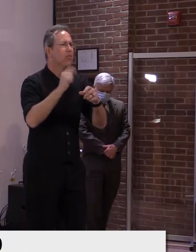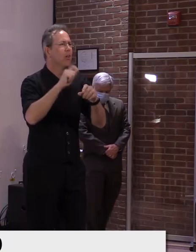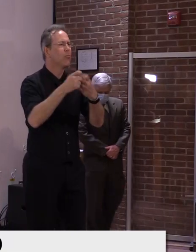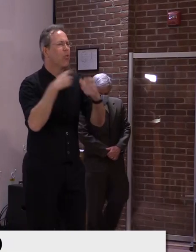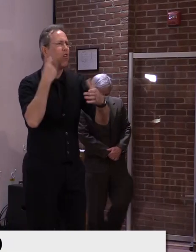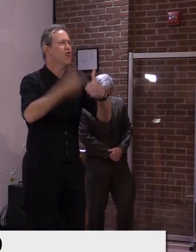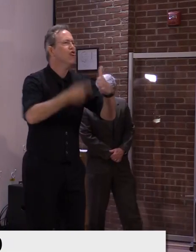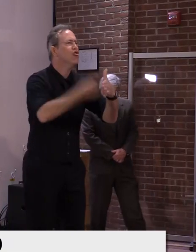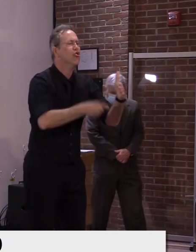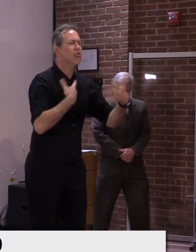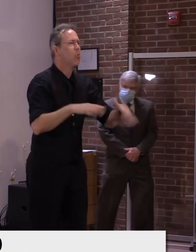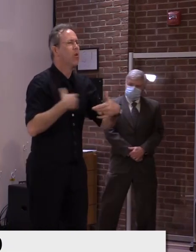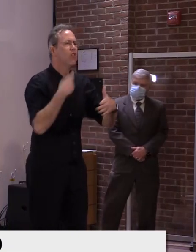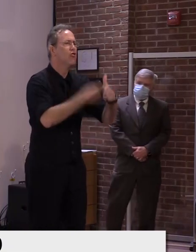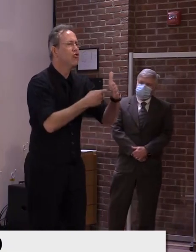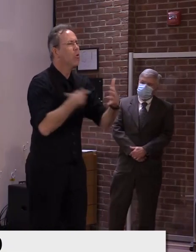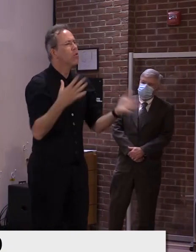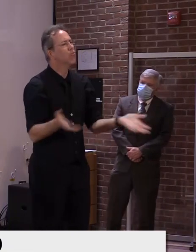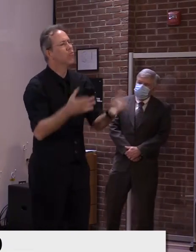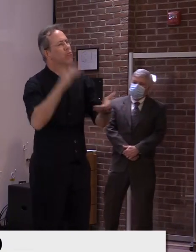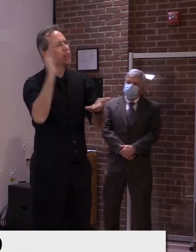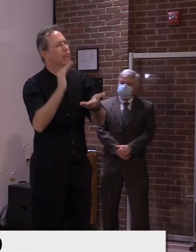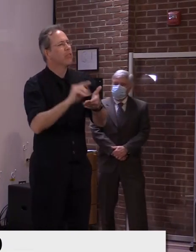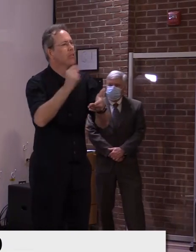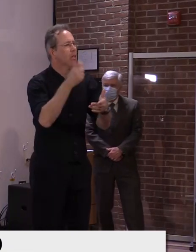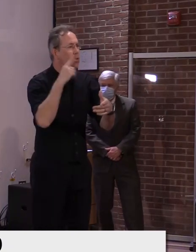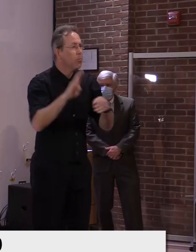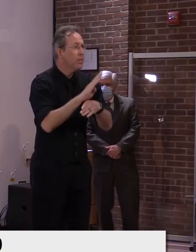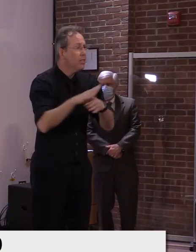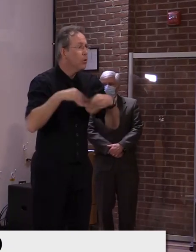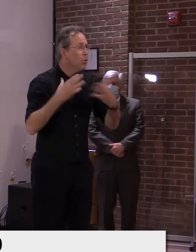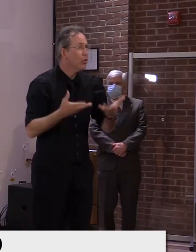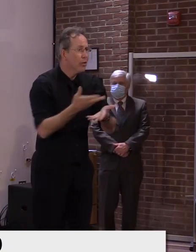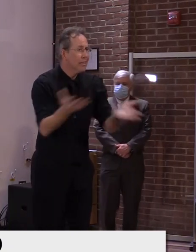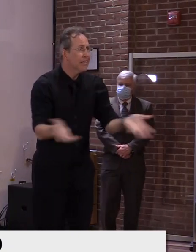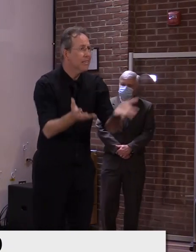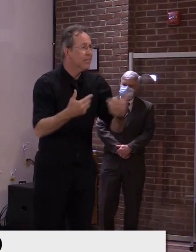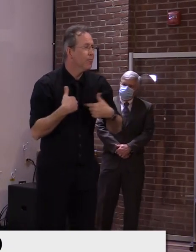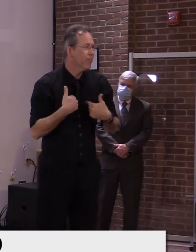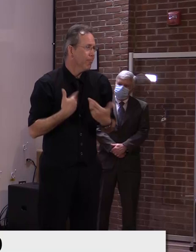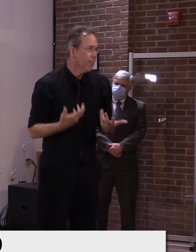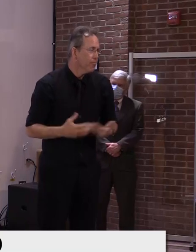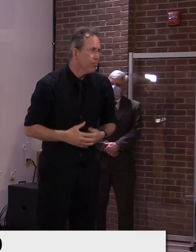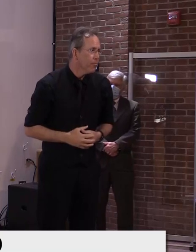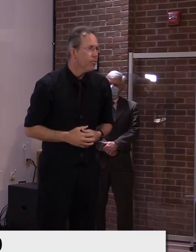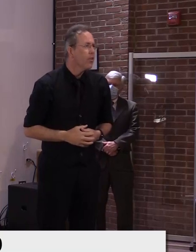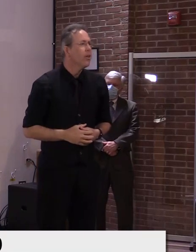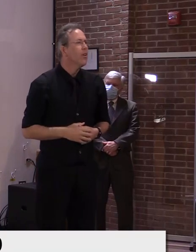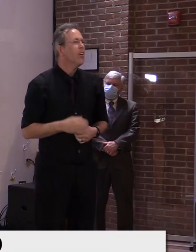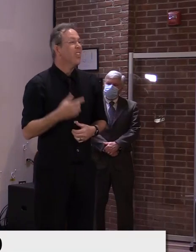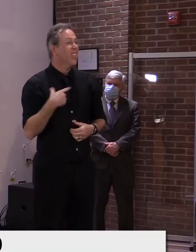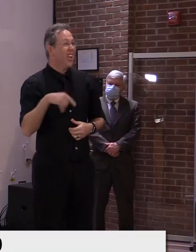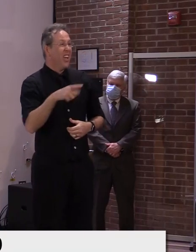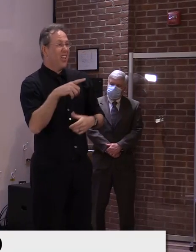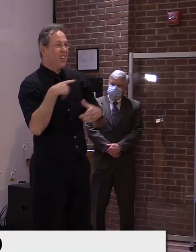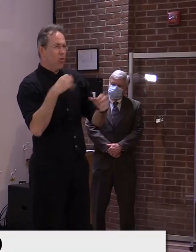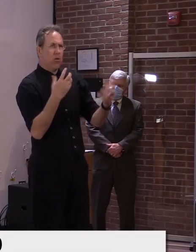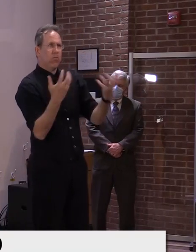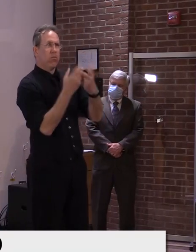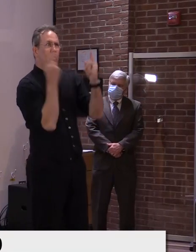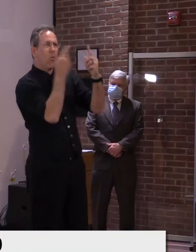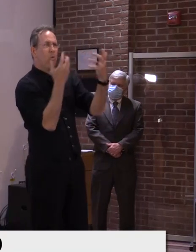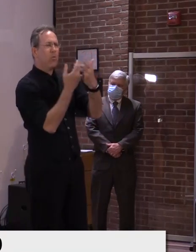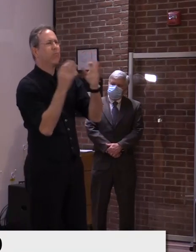exempt. And we just followed suit here in Vermont. I think it's appropriate, and especially with the pandemic and those who